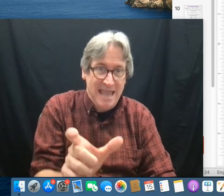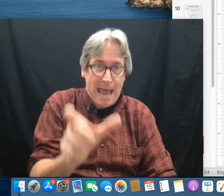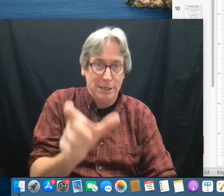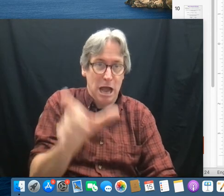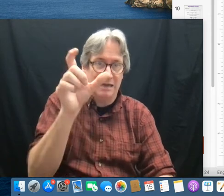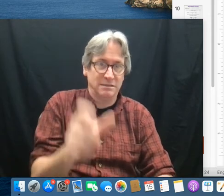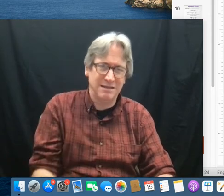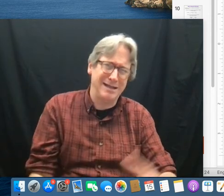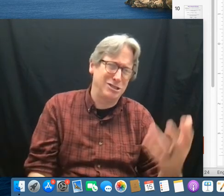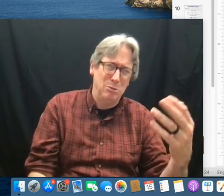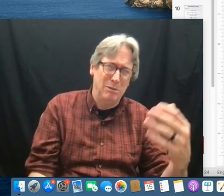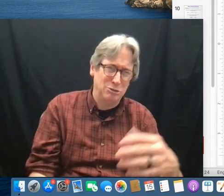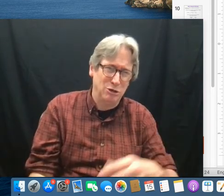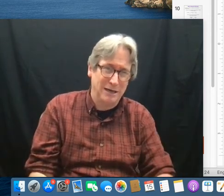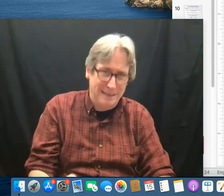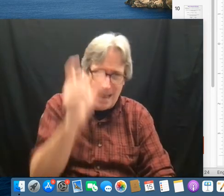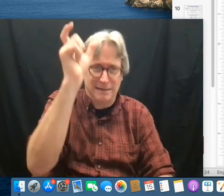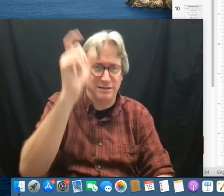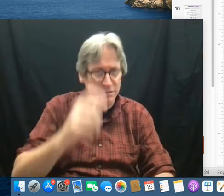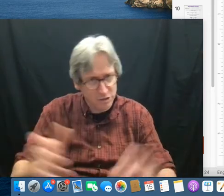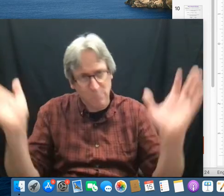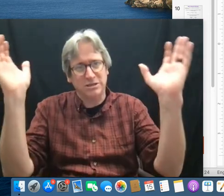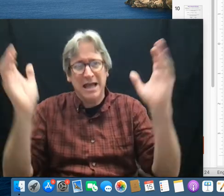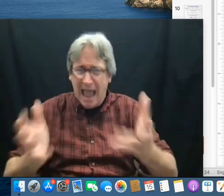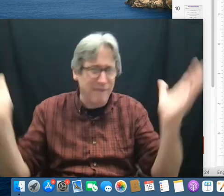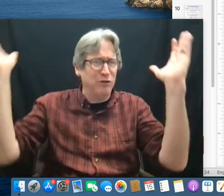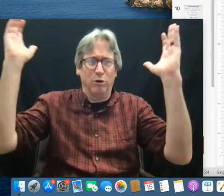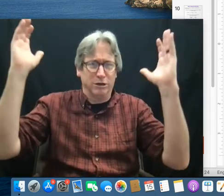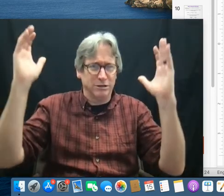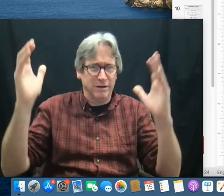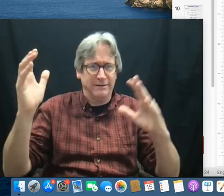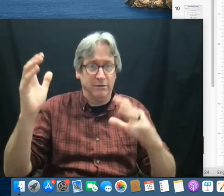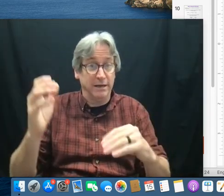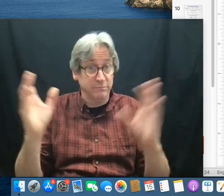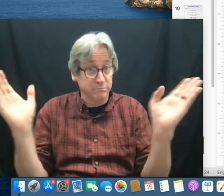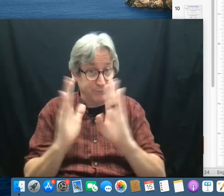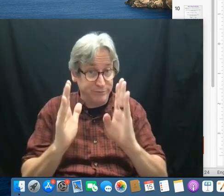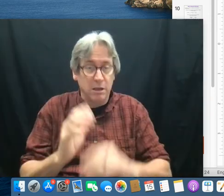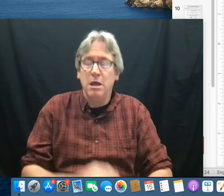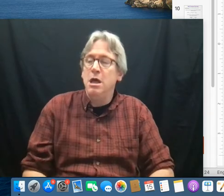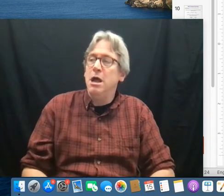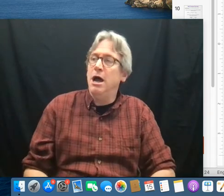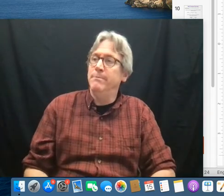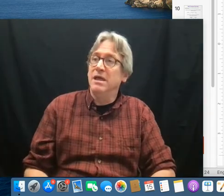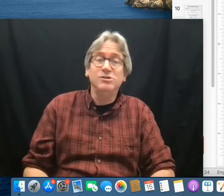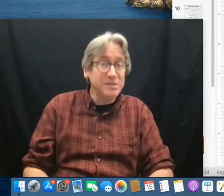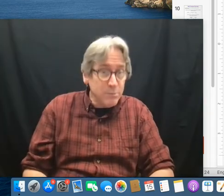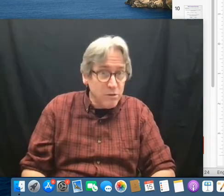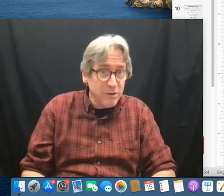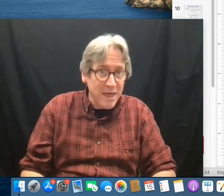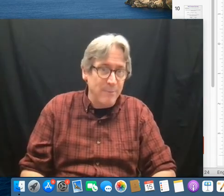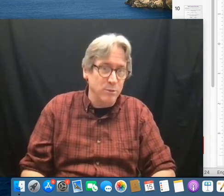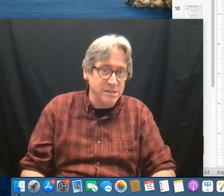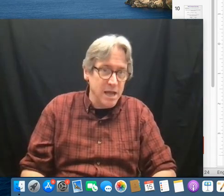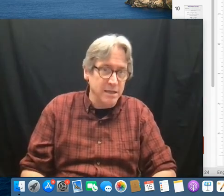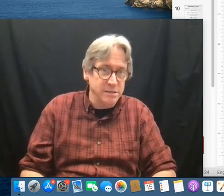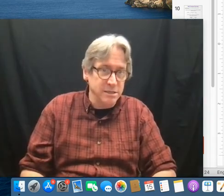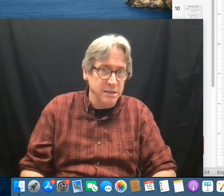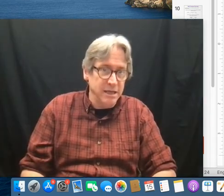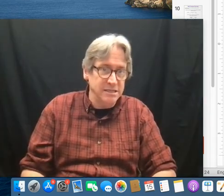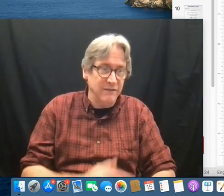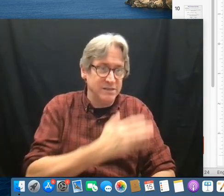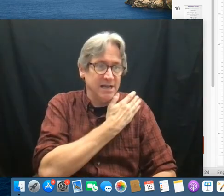That's a lot of work, and people don't want to work so hard. So we get more efficient. We don't want to say as many